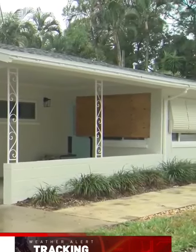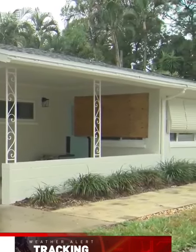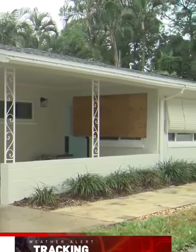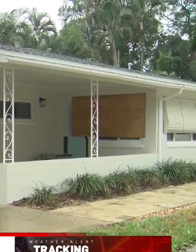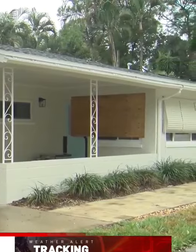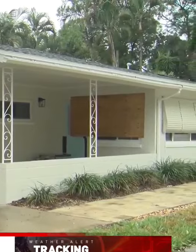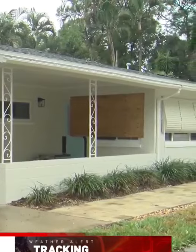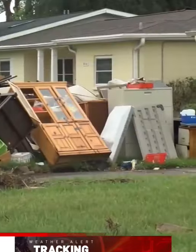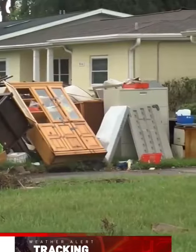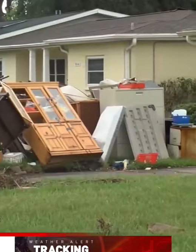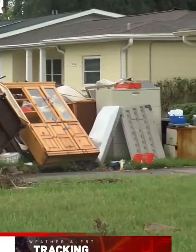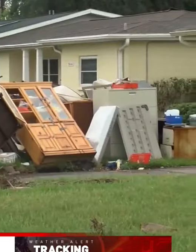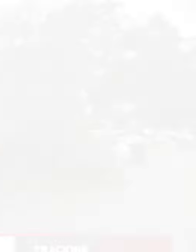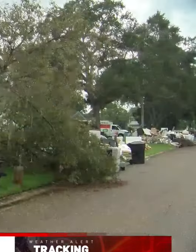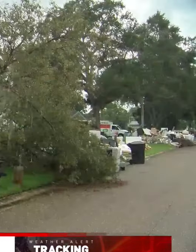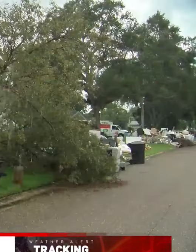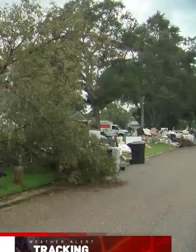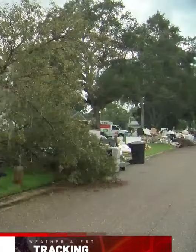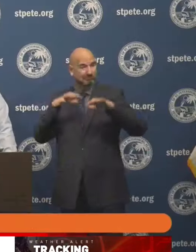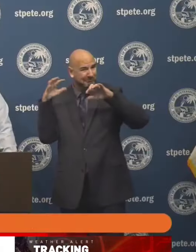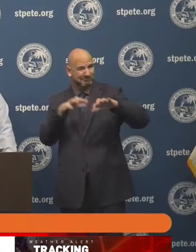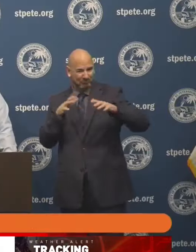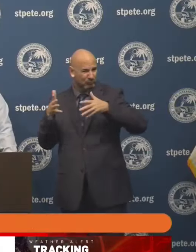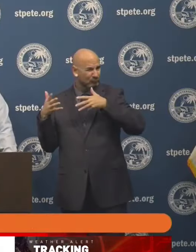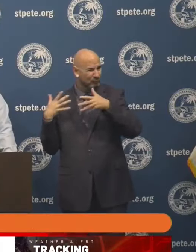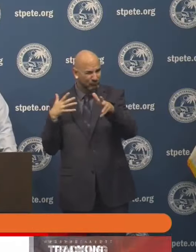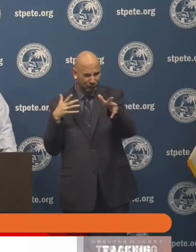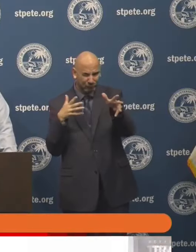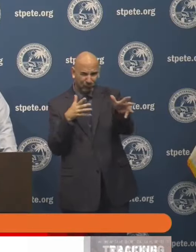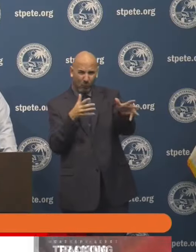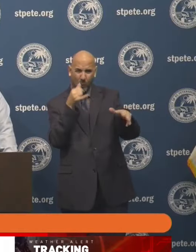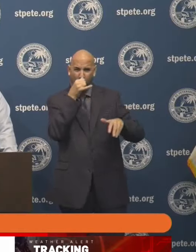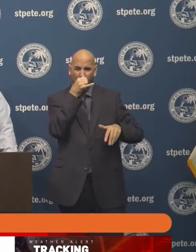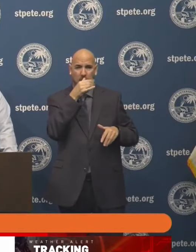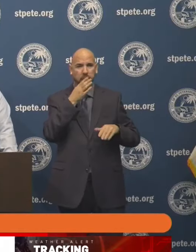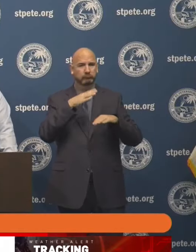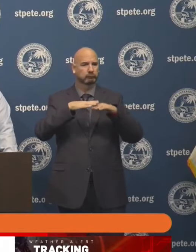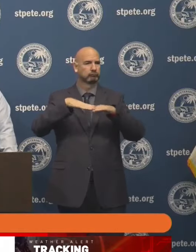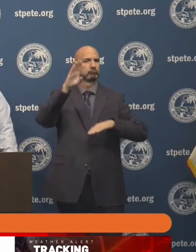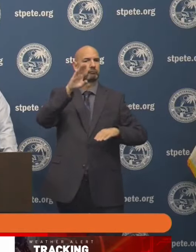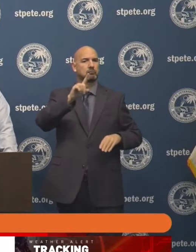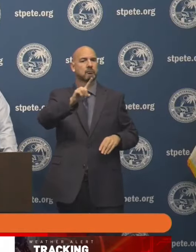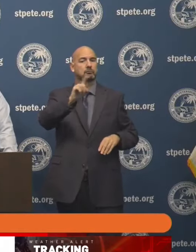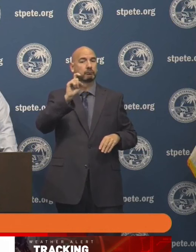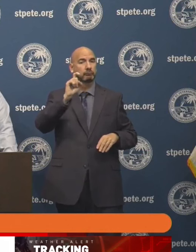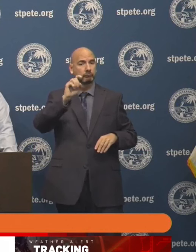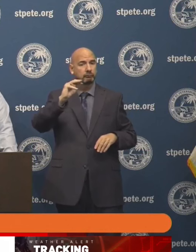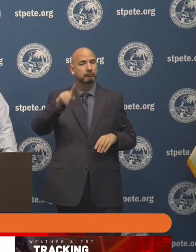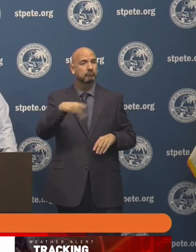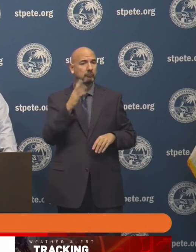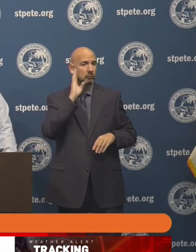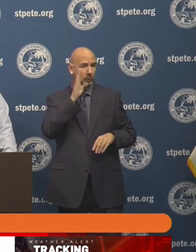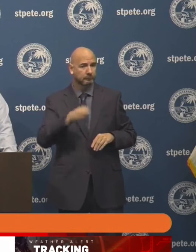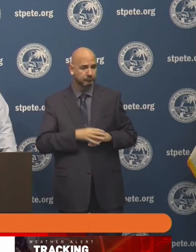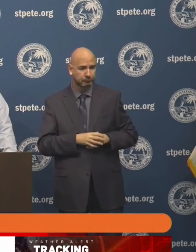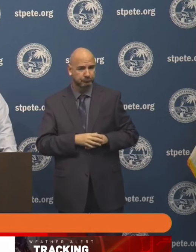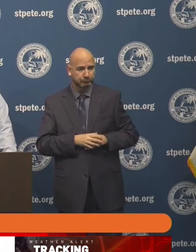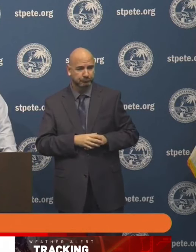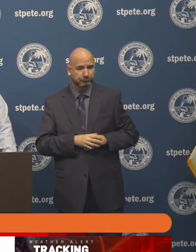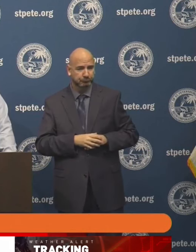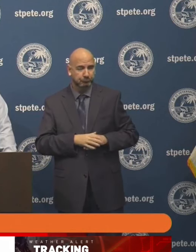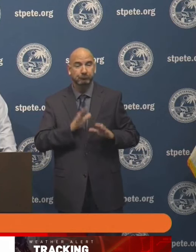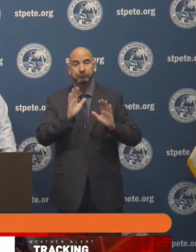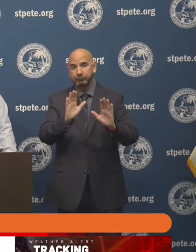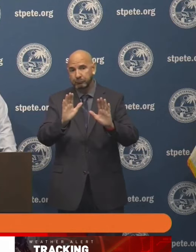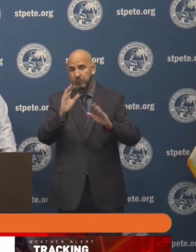conditions Milton will bring. We're expecting winds of over 100 miles per hour, winds we did not receive